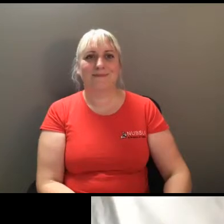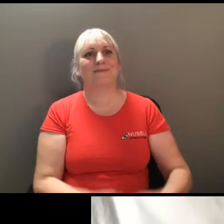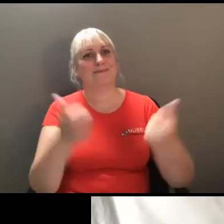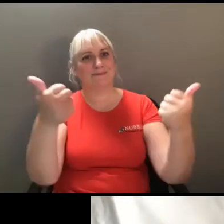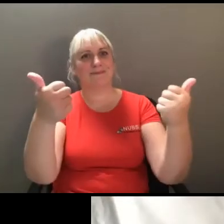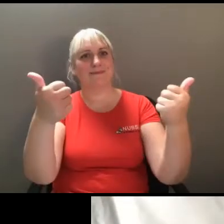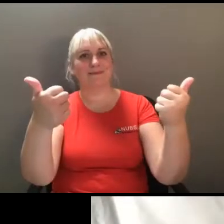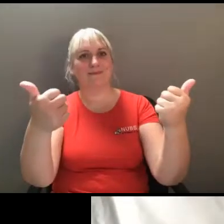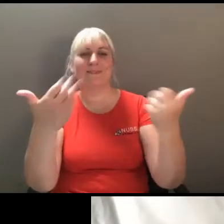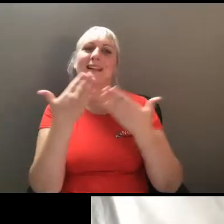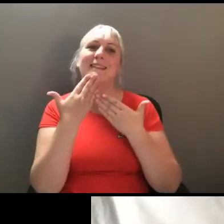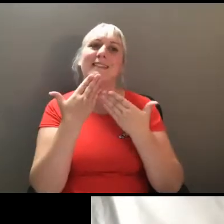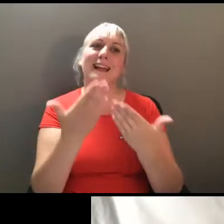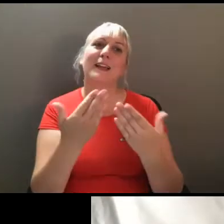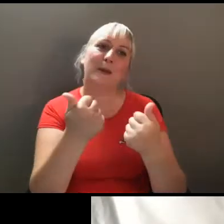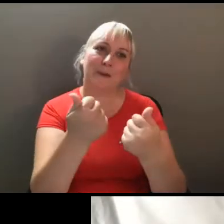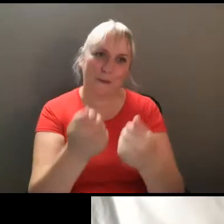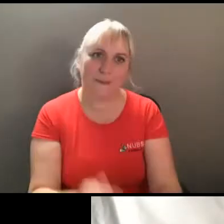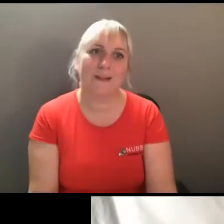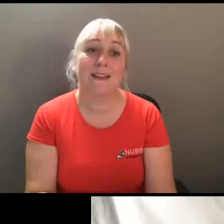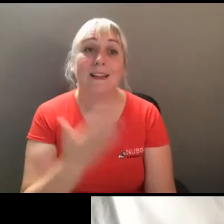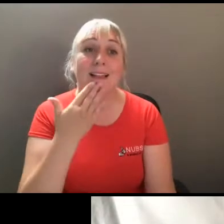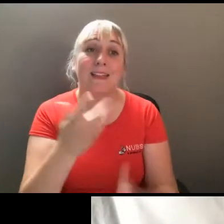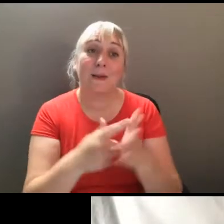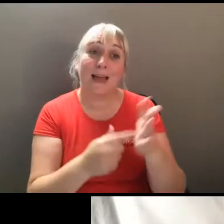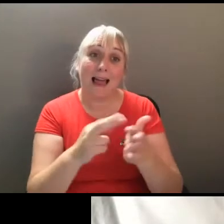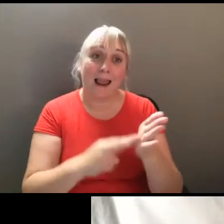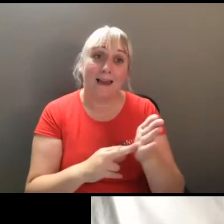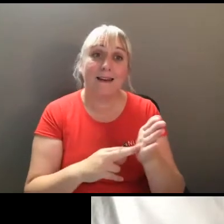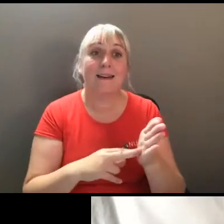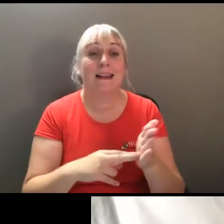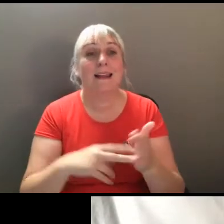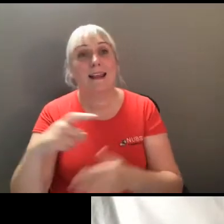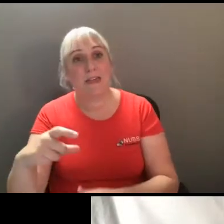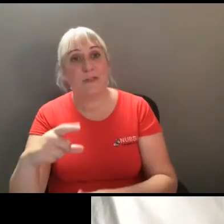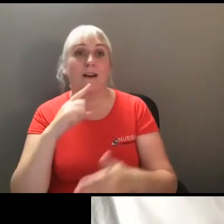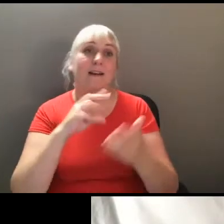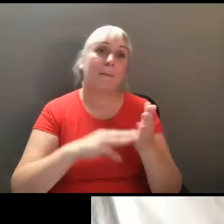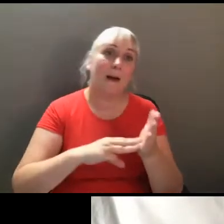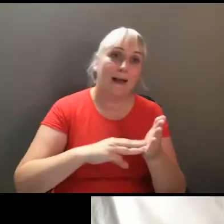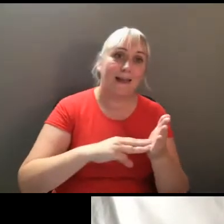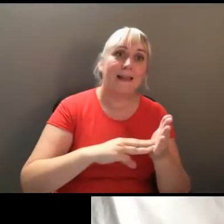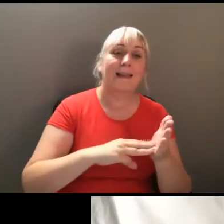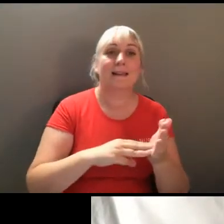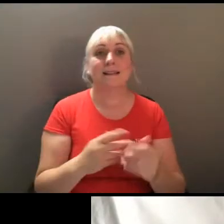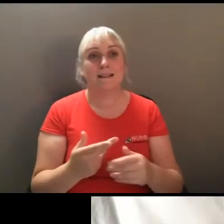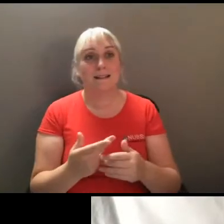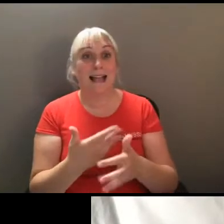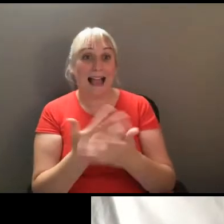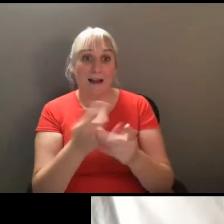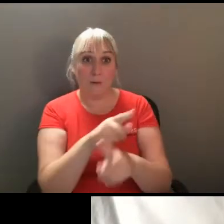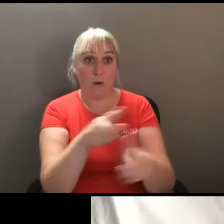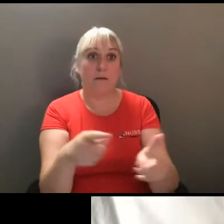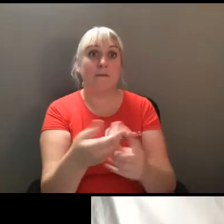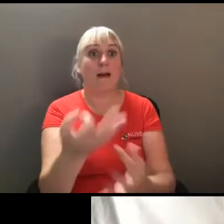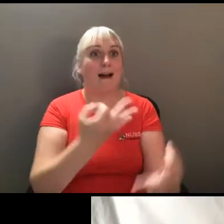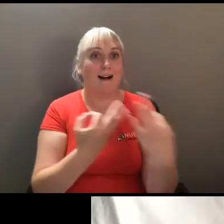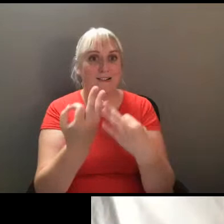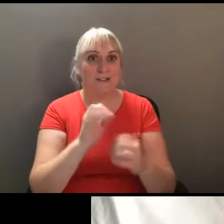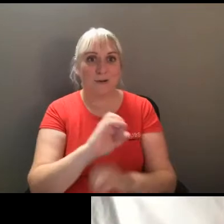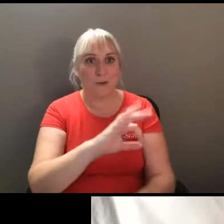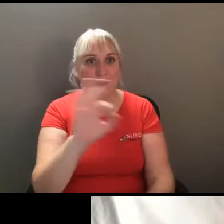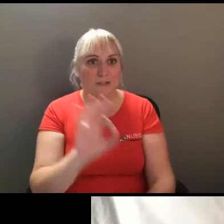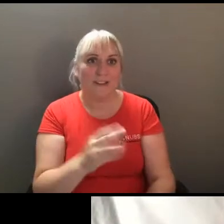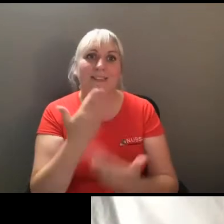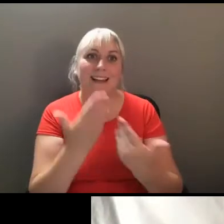Great. Thanks very much for that, Ellen, and to Catherine and Mike, of course, and to anyone who asked questions. I'm